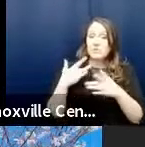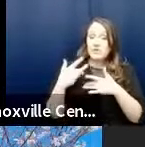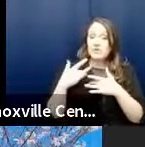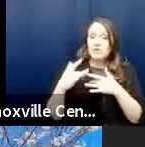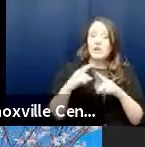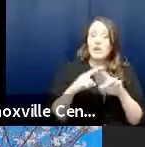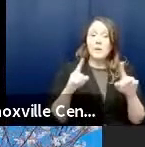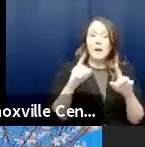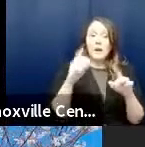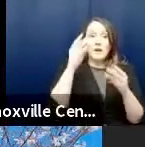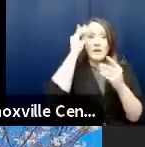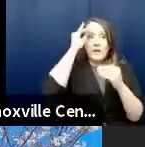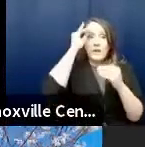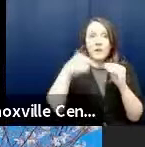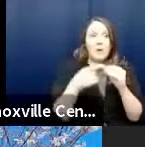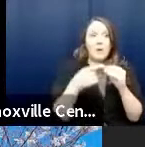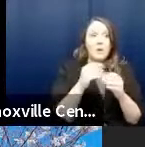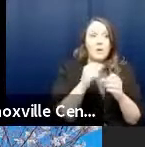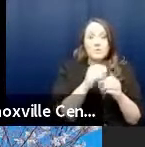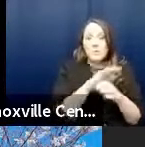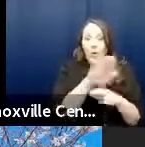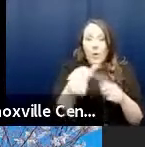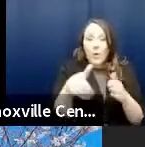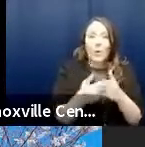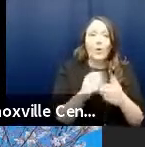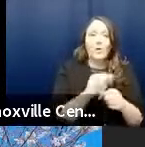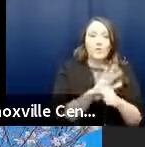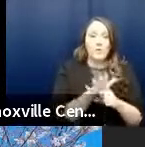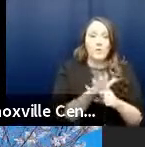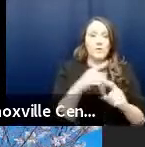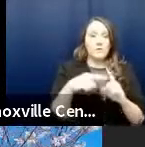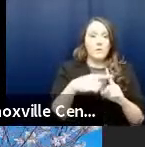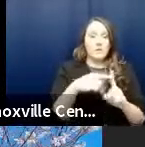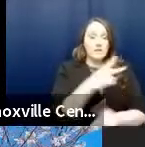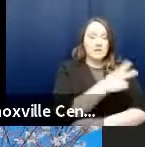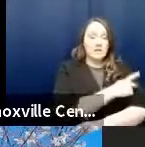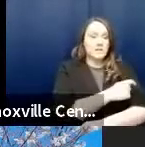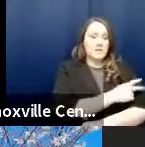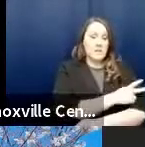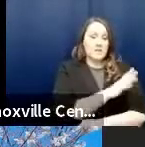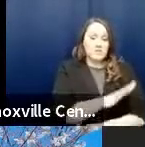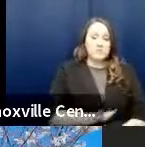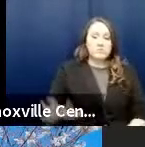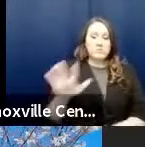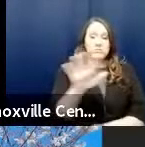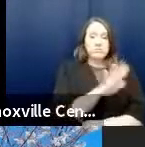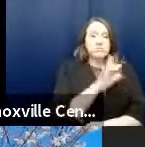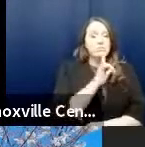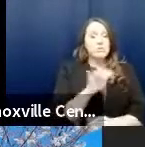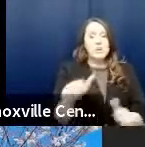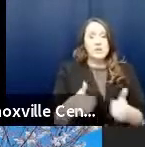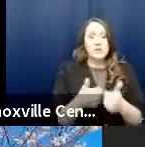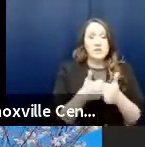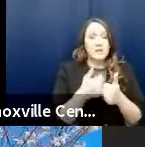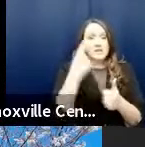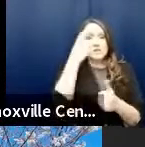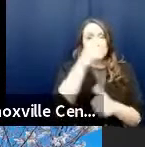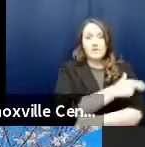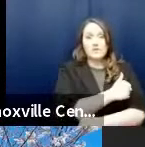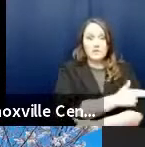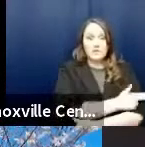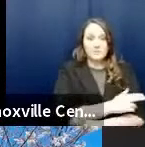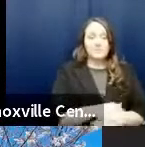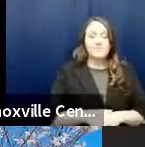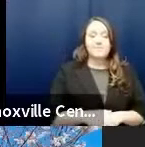about the entire volume of COVID positive patients in the hospital in the region, it's challenging for the hospitals.